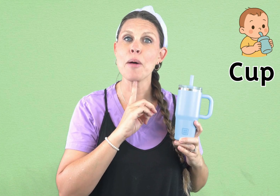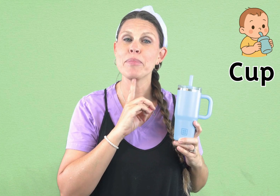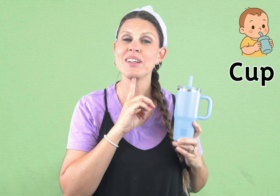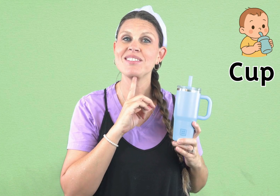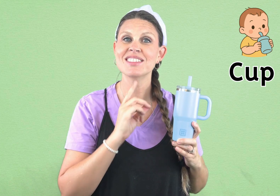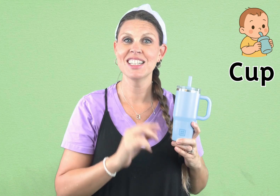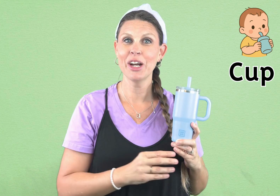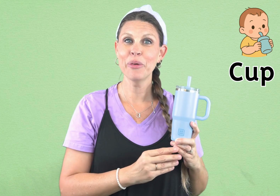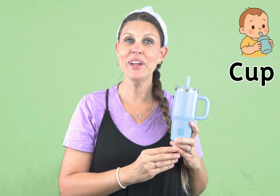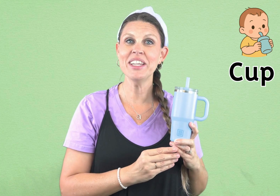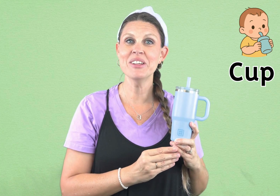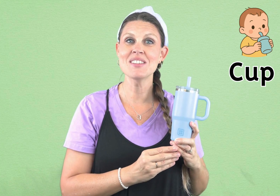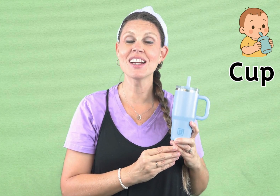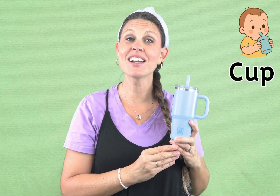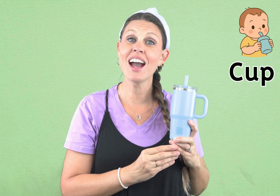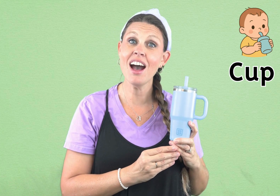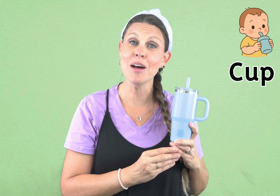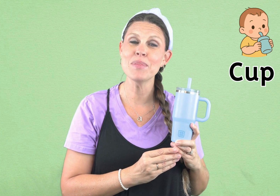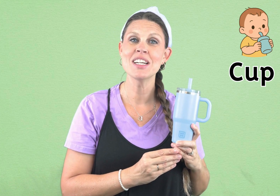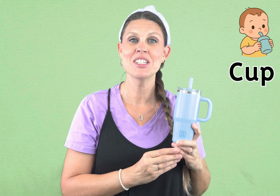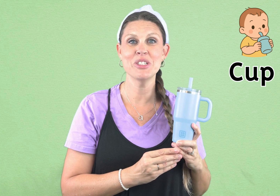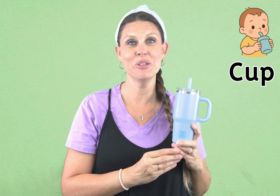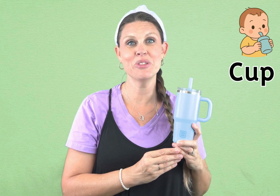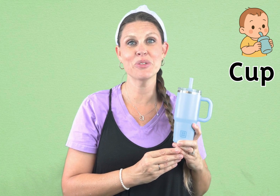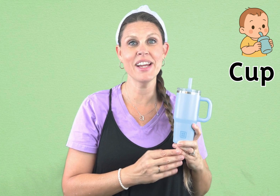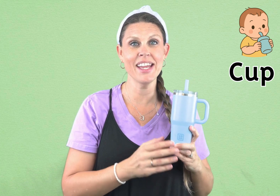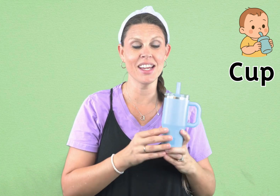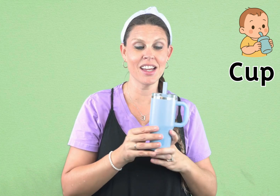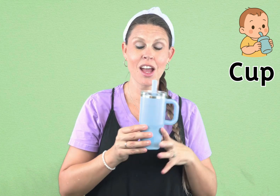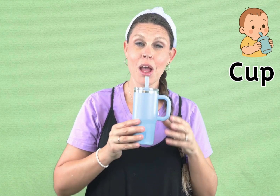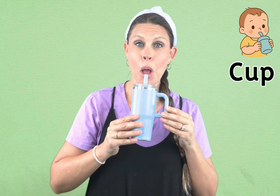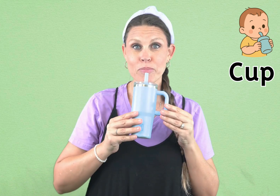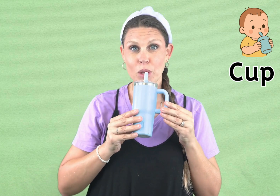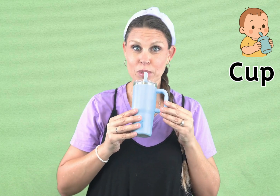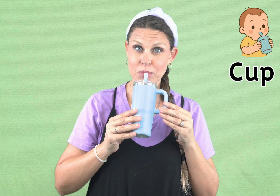Cup. We use our cup to drink.